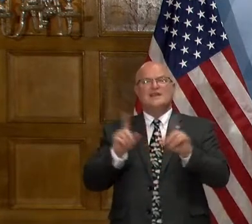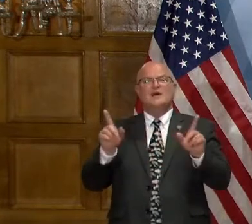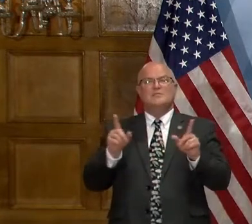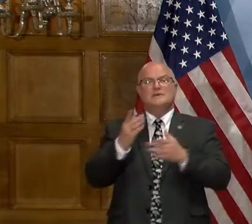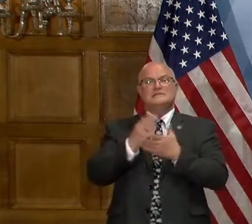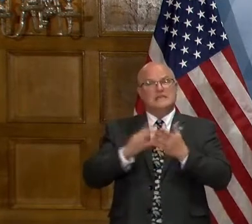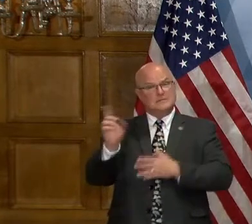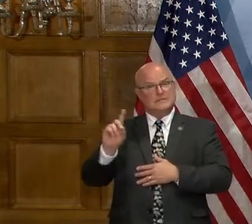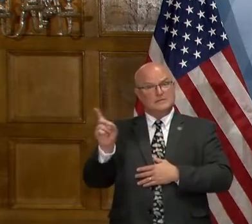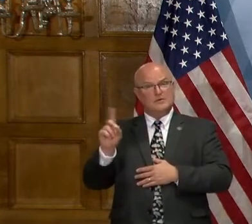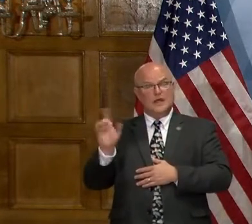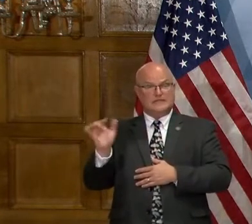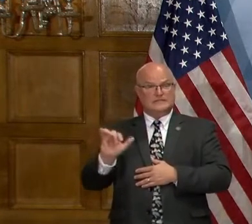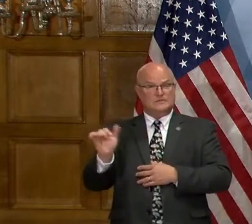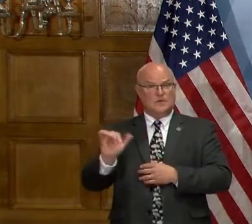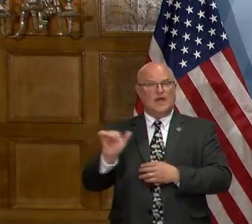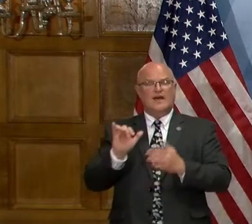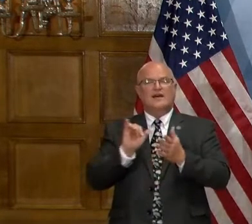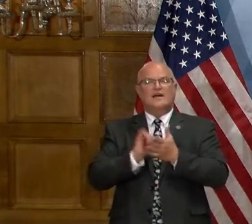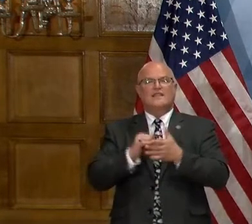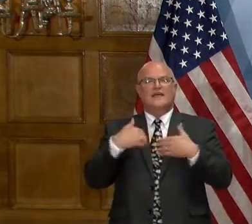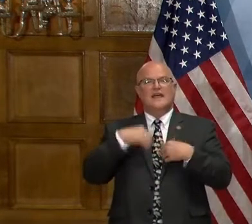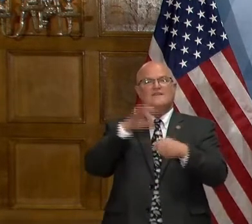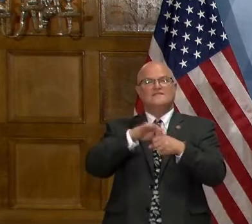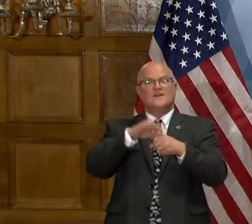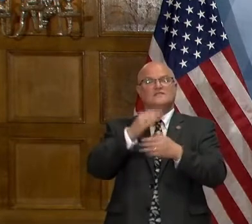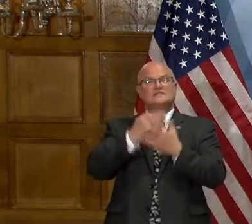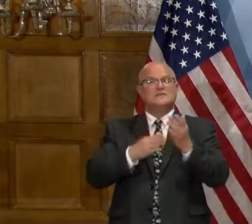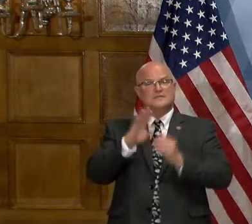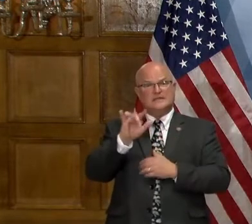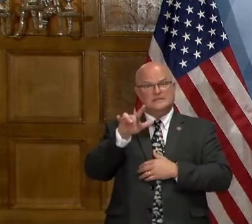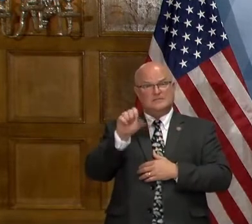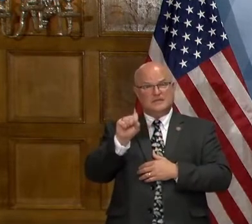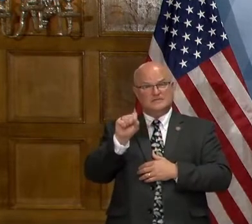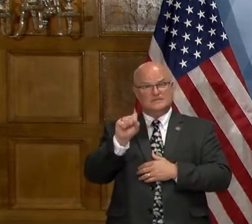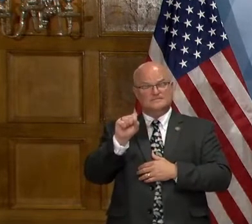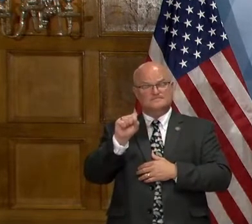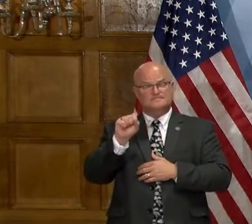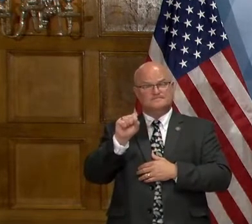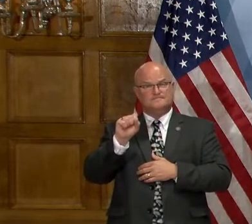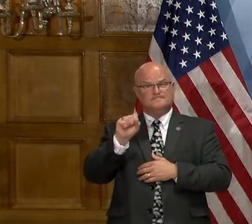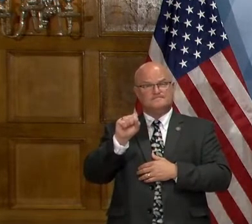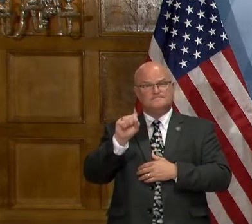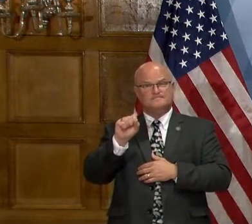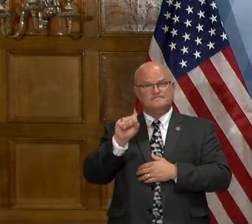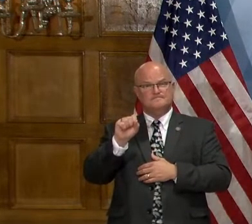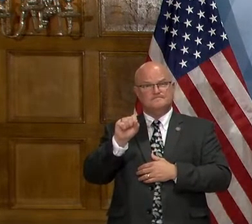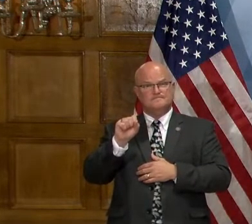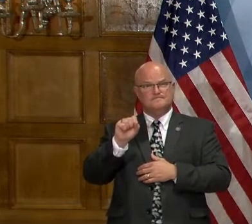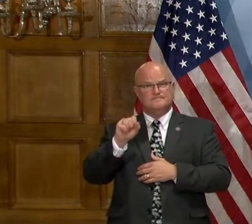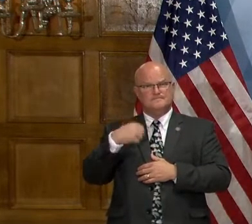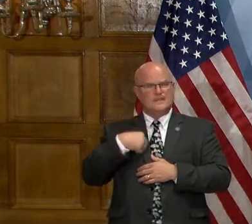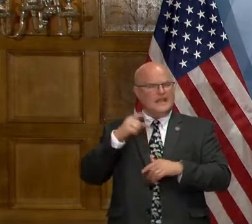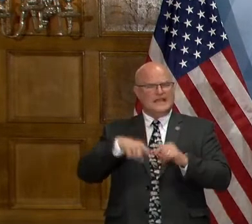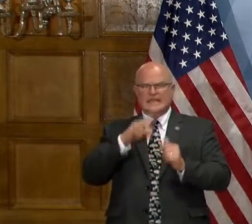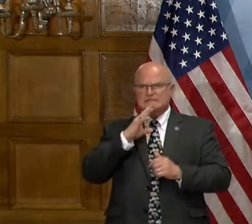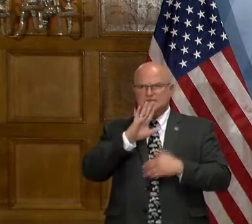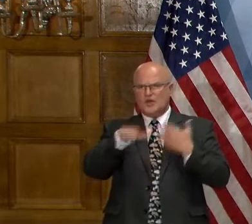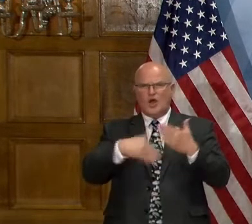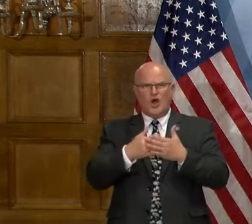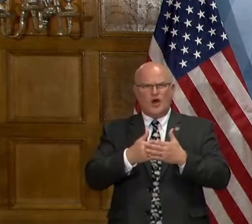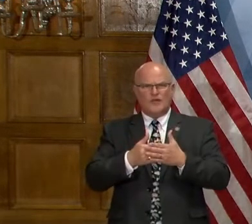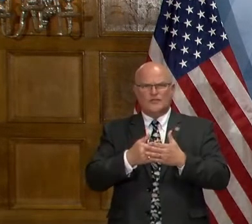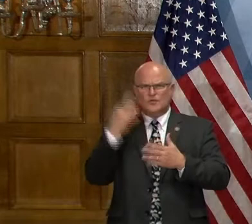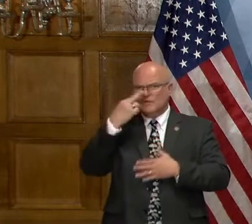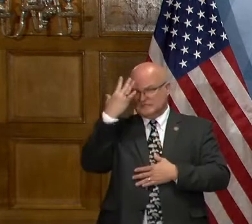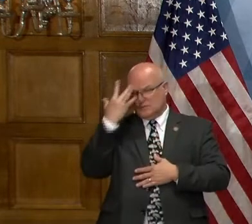some Democrats as well that have voted for some of these bills. And I can't speak to all the